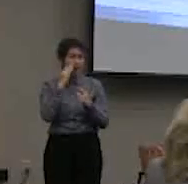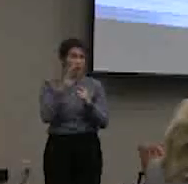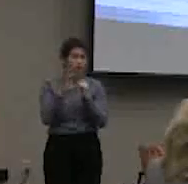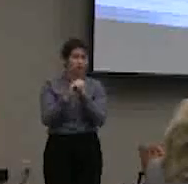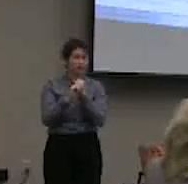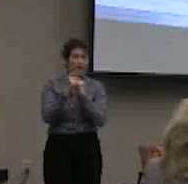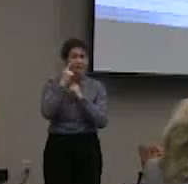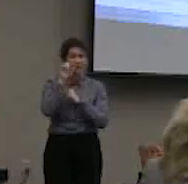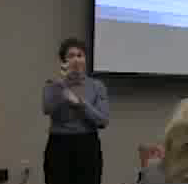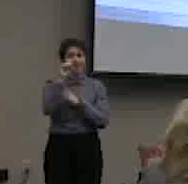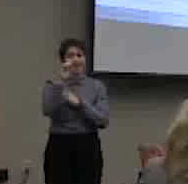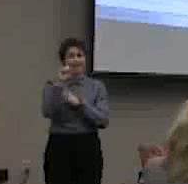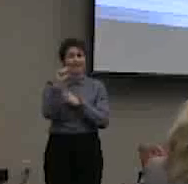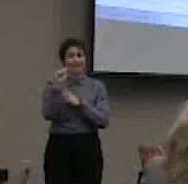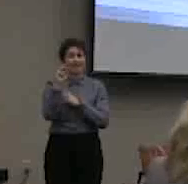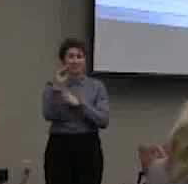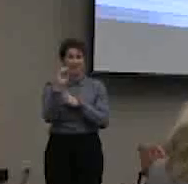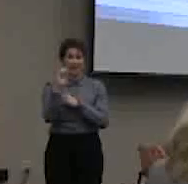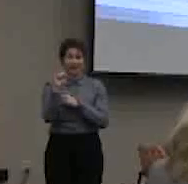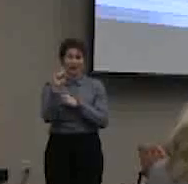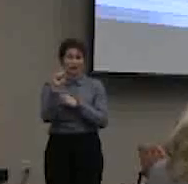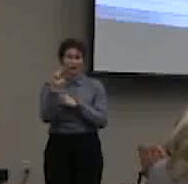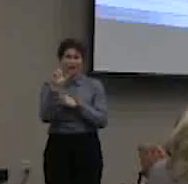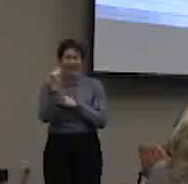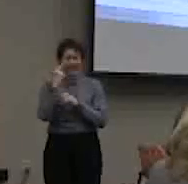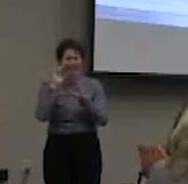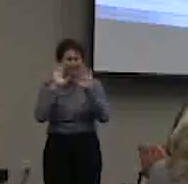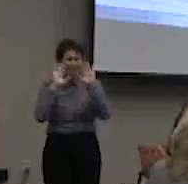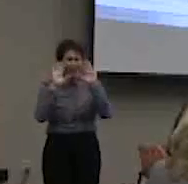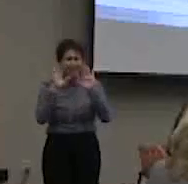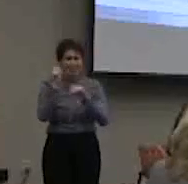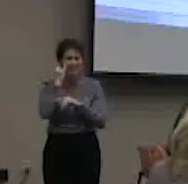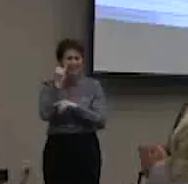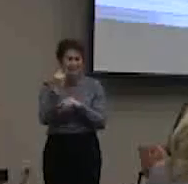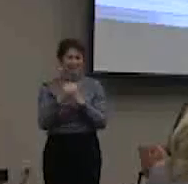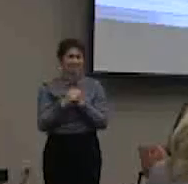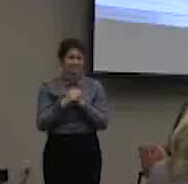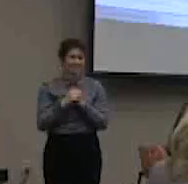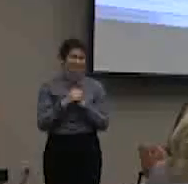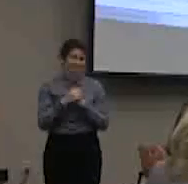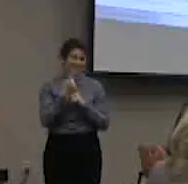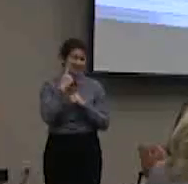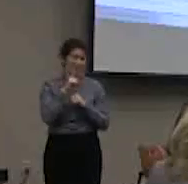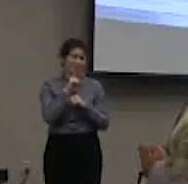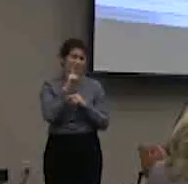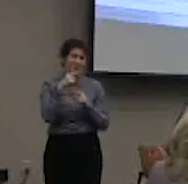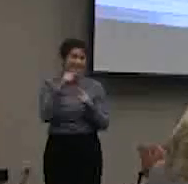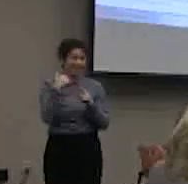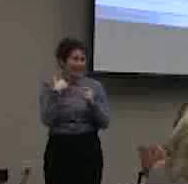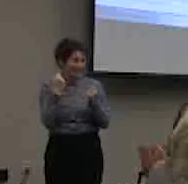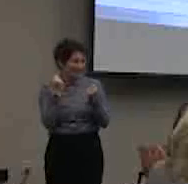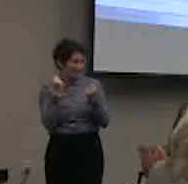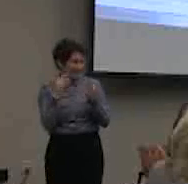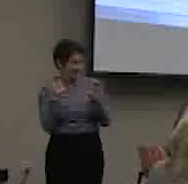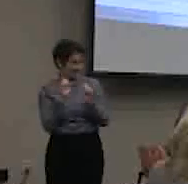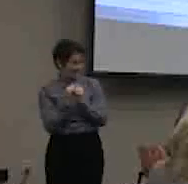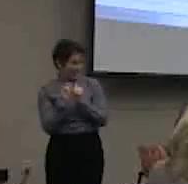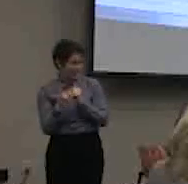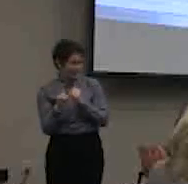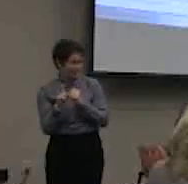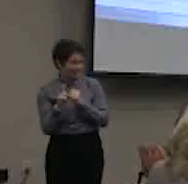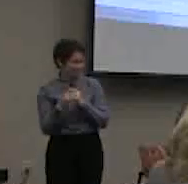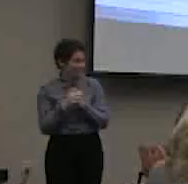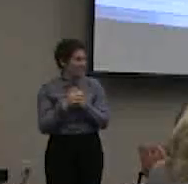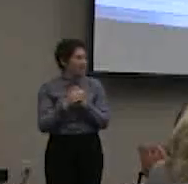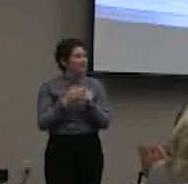think that's a fabulous idea, Samantha and Paula. I'm sure you guys have a lot to do with that. Because it lends that